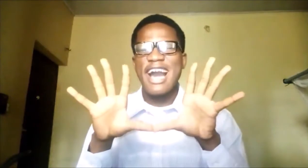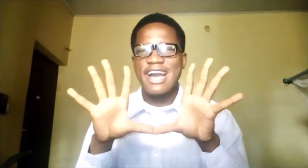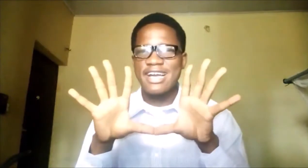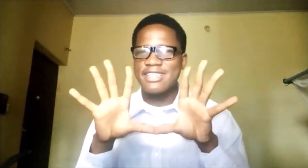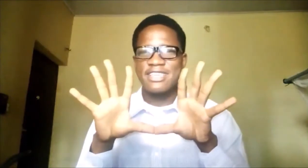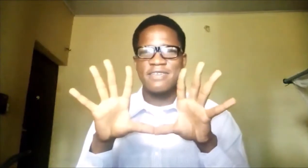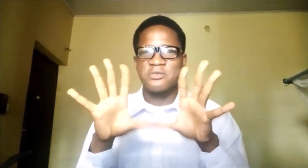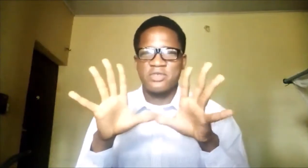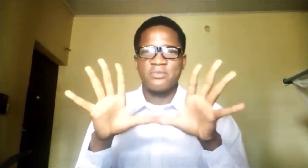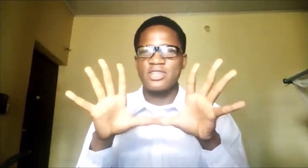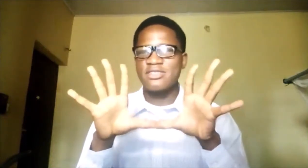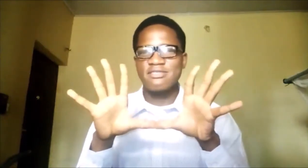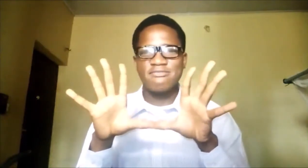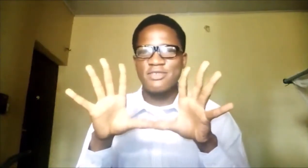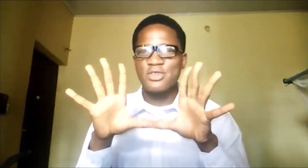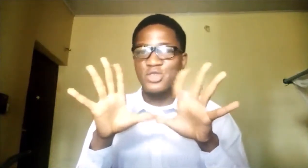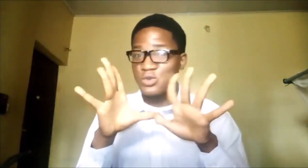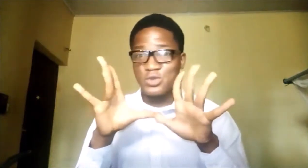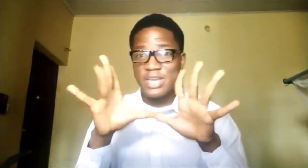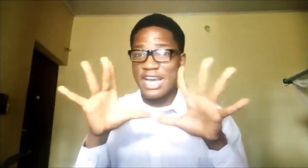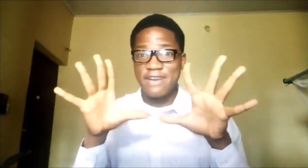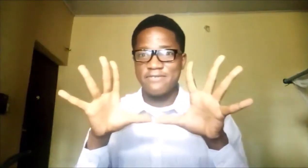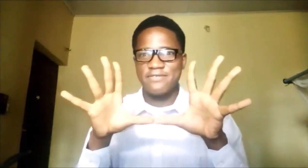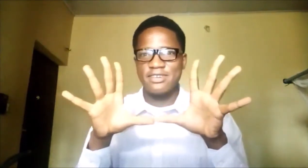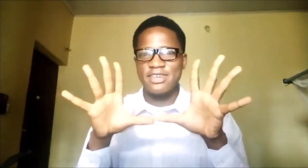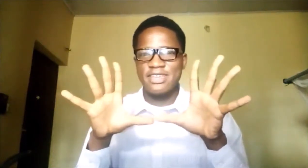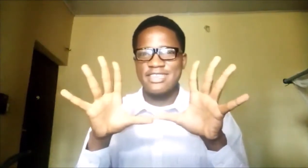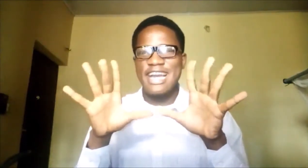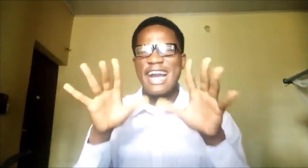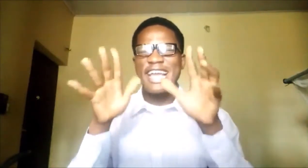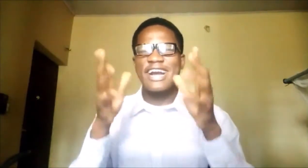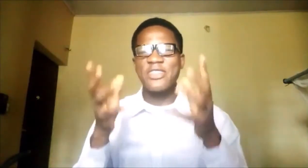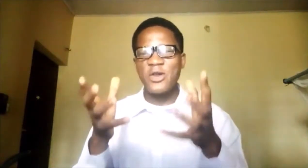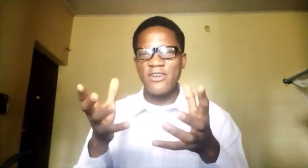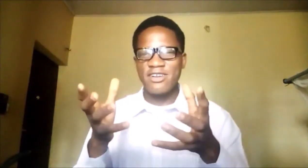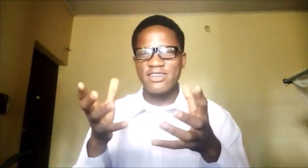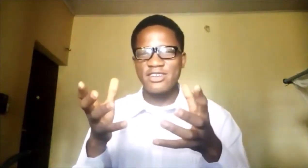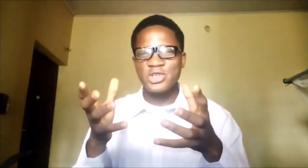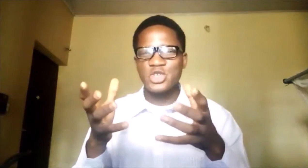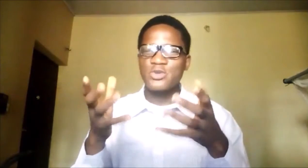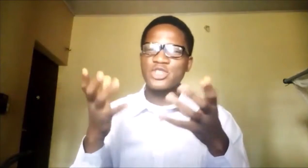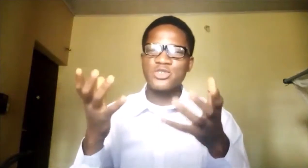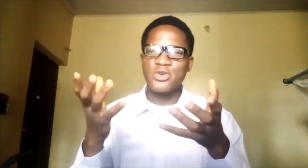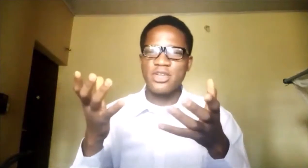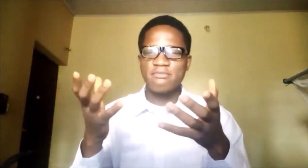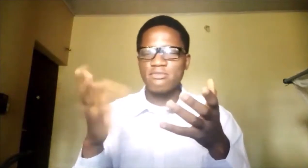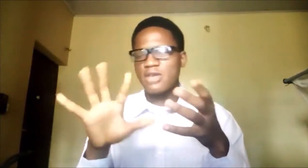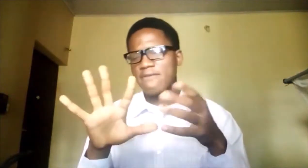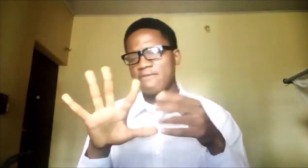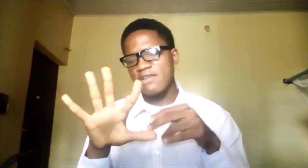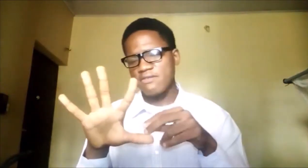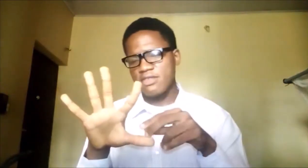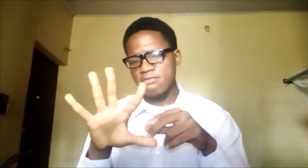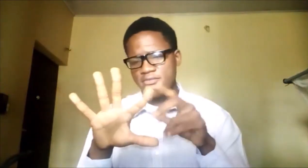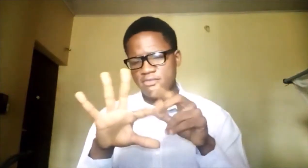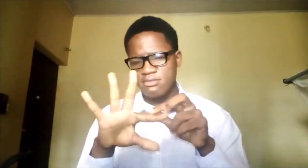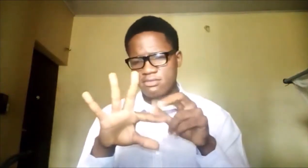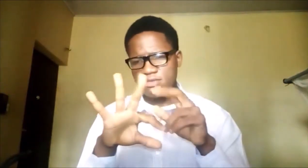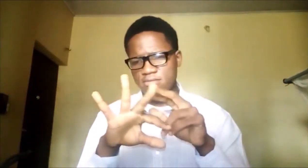are the most important tool we have. They are like our tongue, so we need to know them. We have 5 of them. We